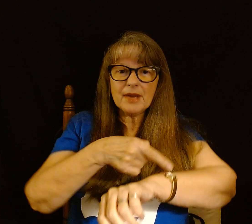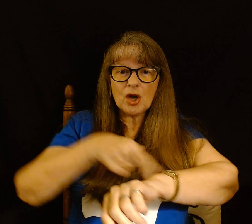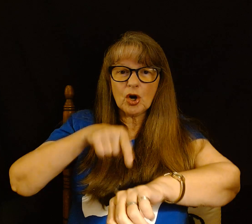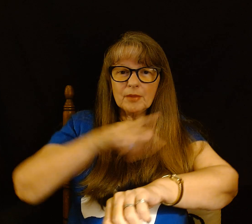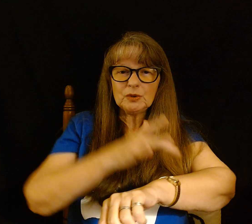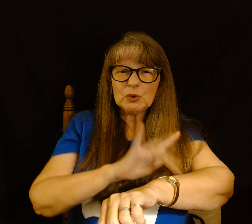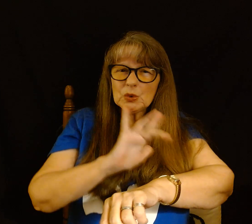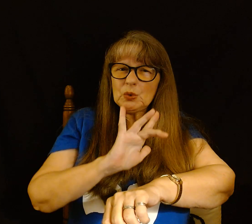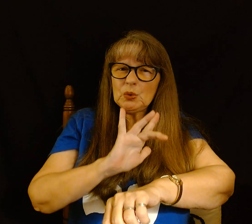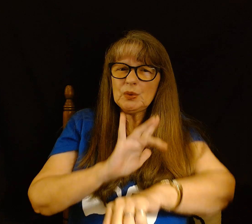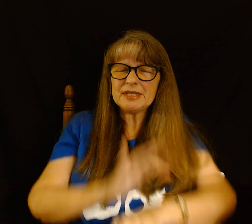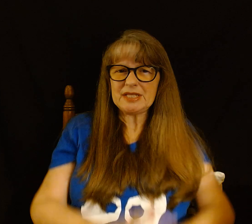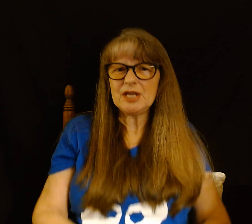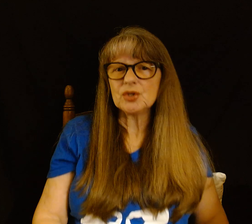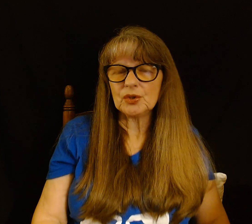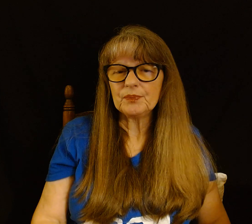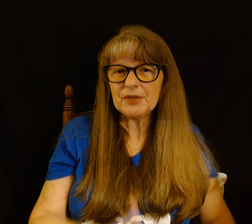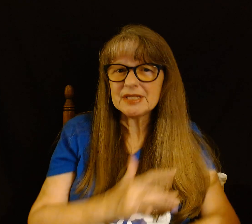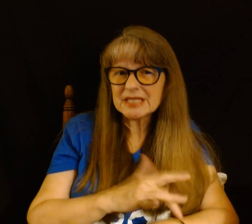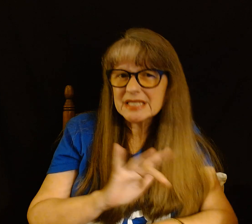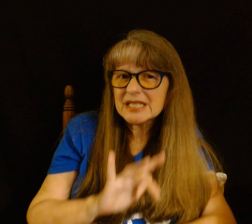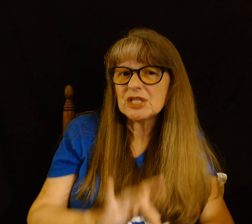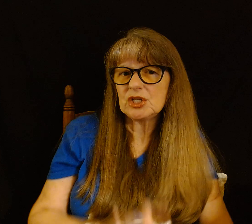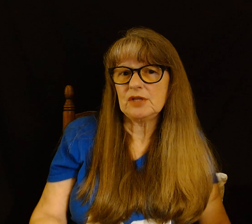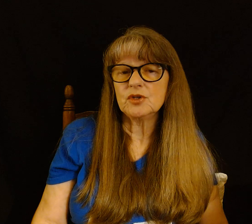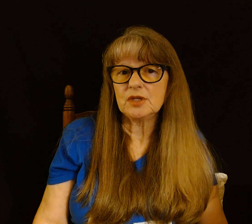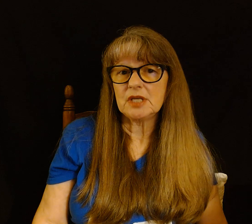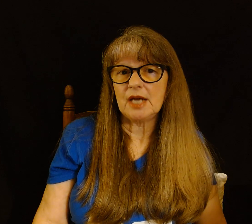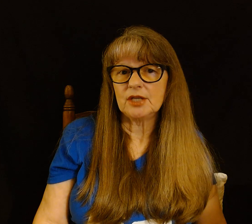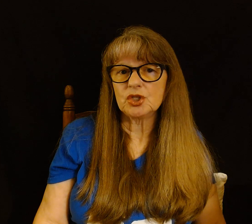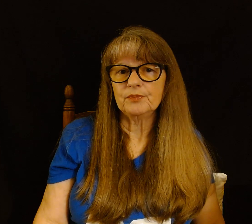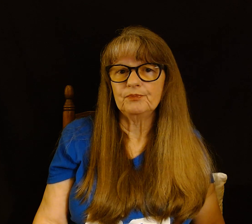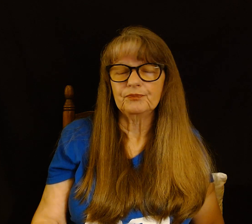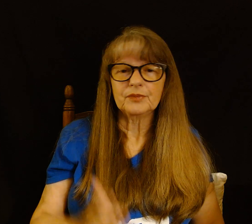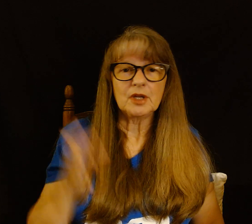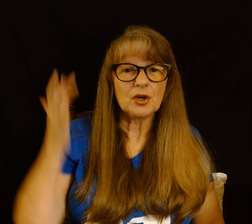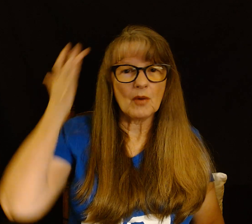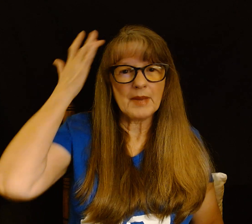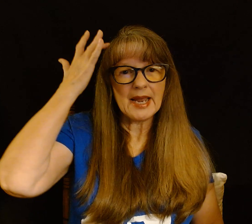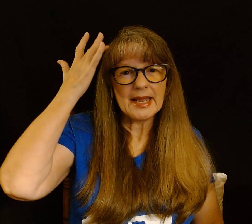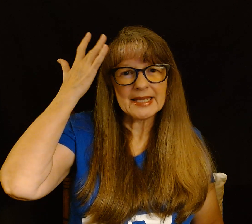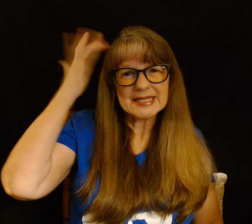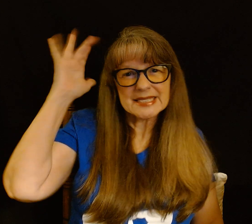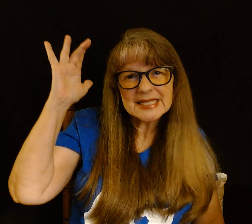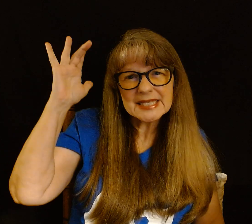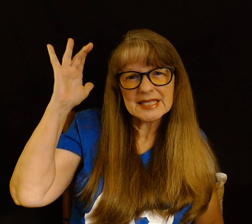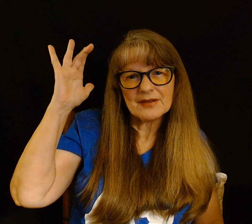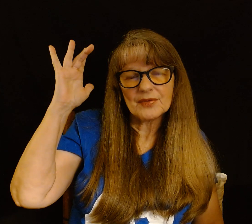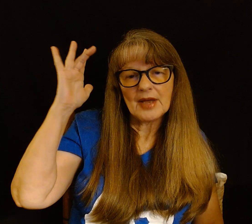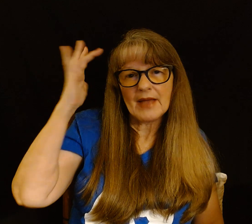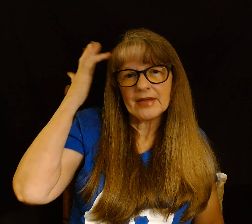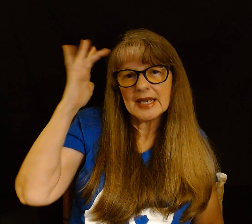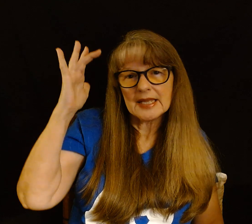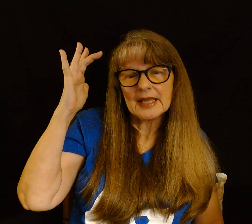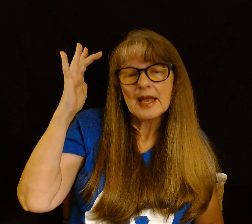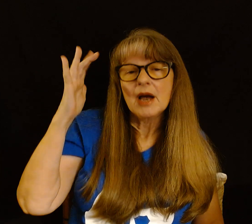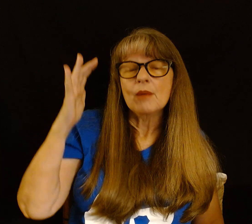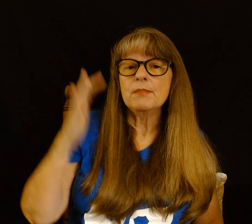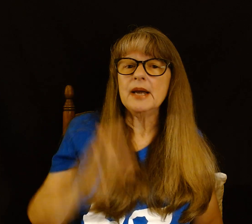arm. It's tender. It's sensitive to the touch. My headache, it's sensitive. I have a headache. But if